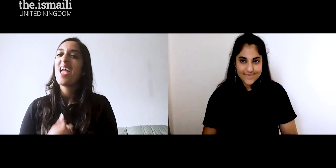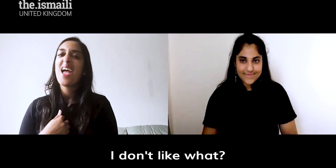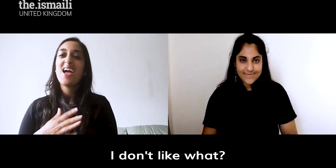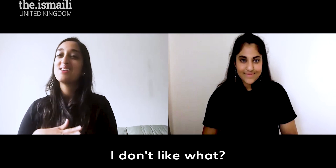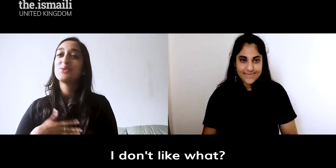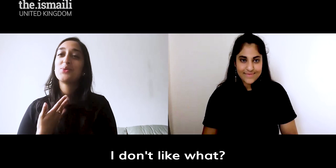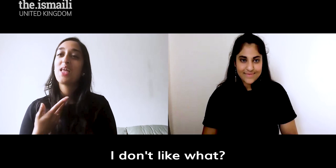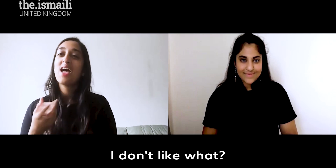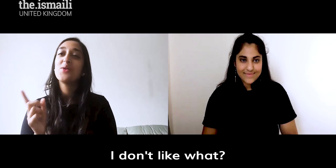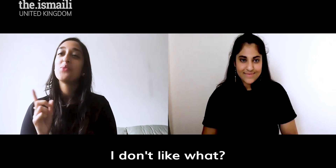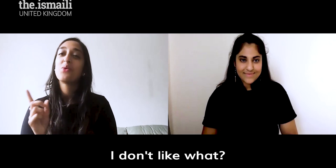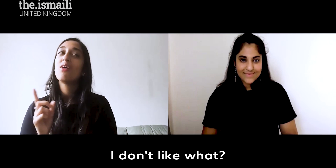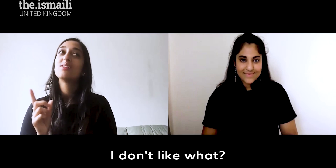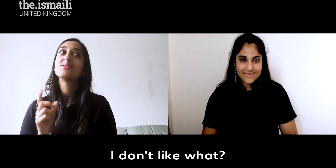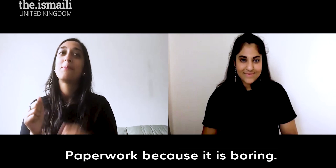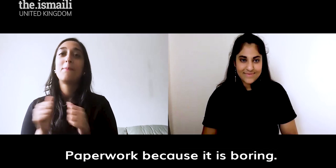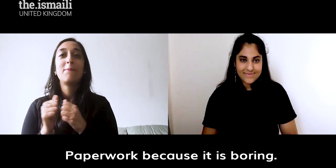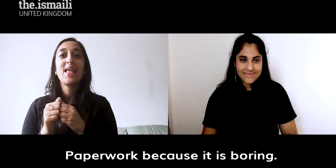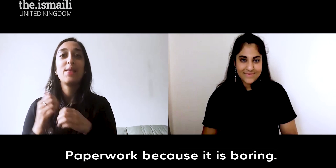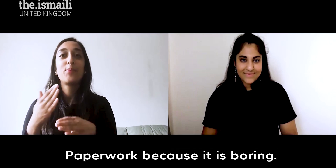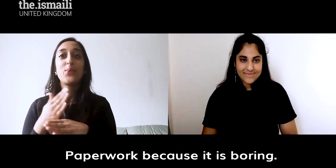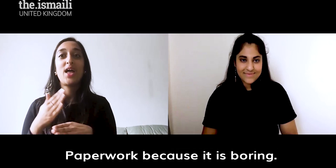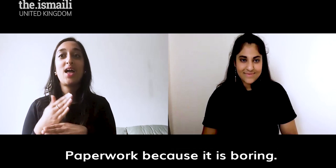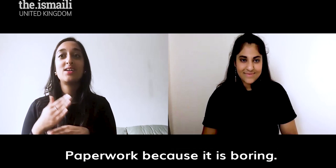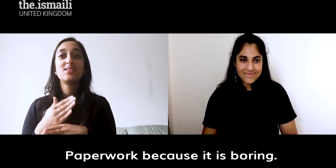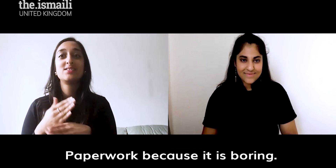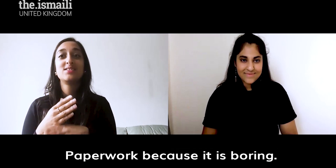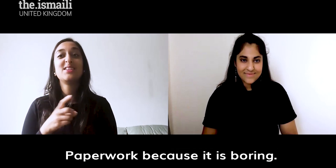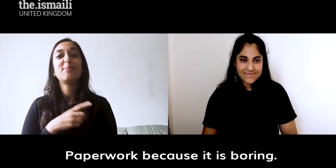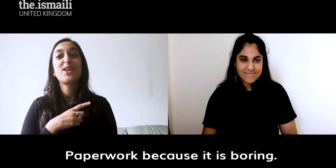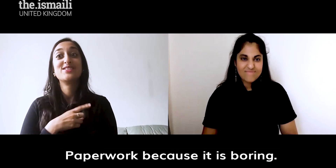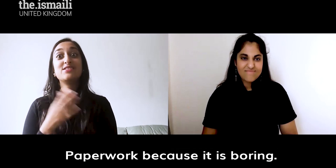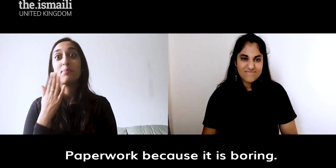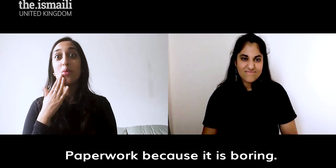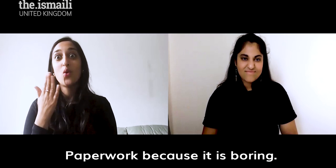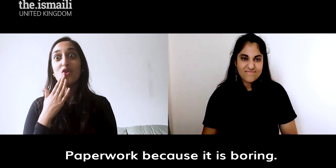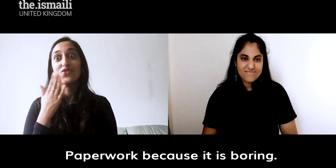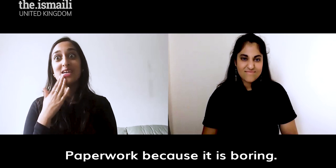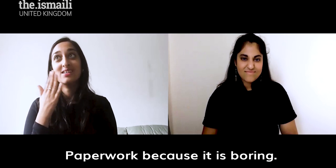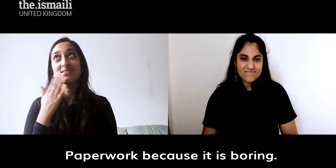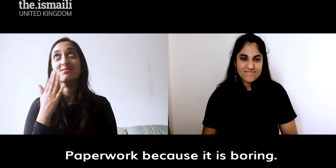I don't like my paperwork because it's boring.